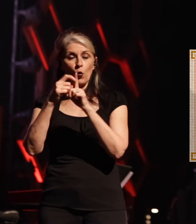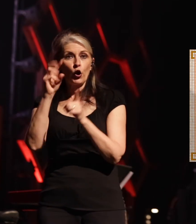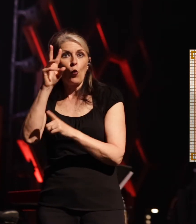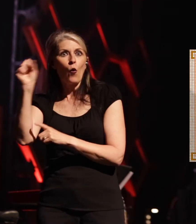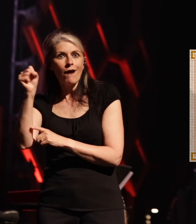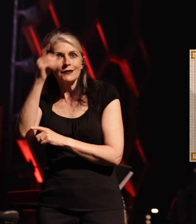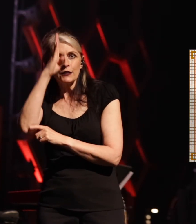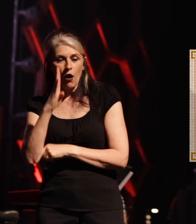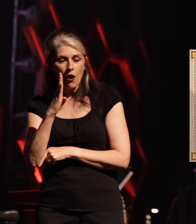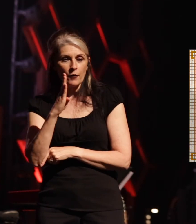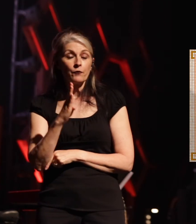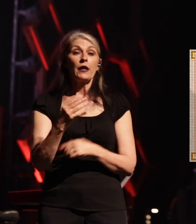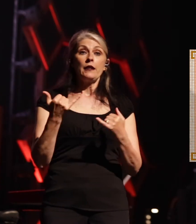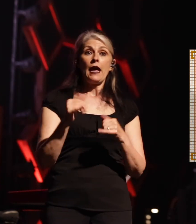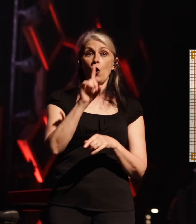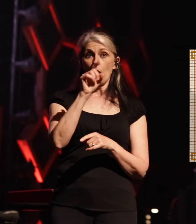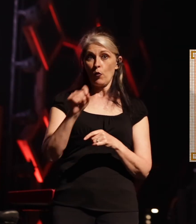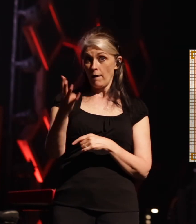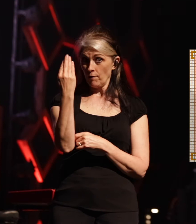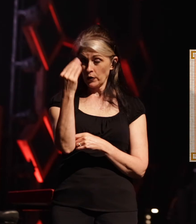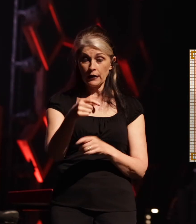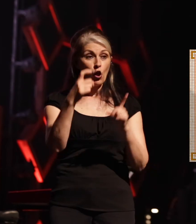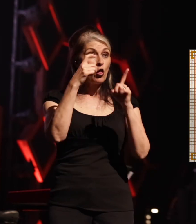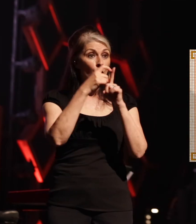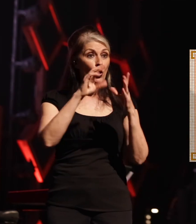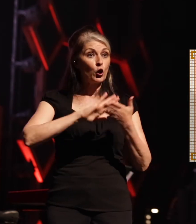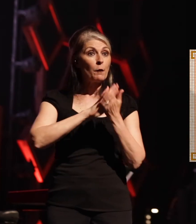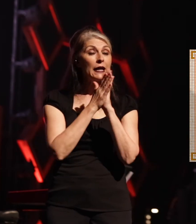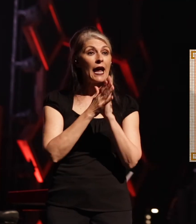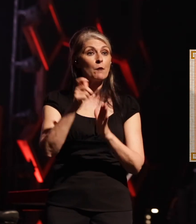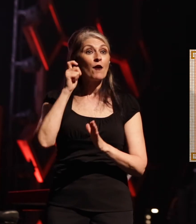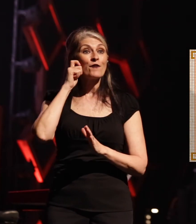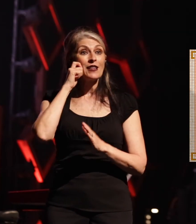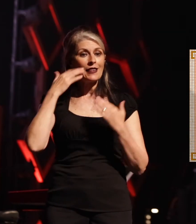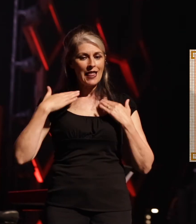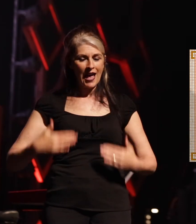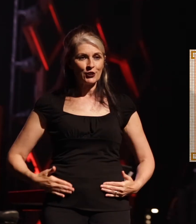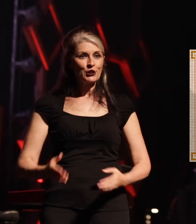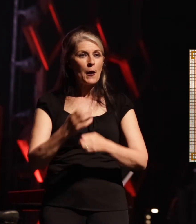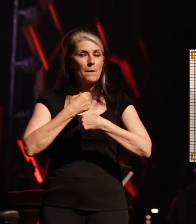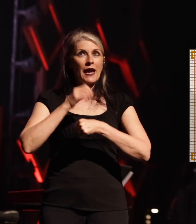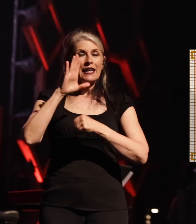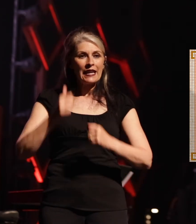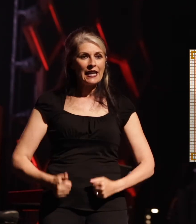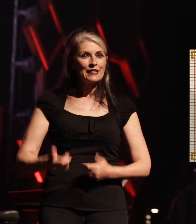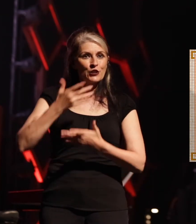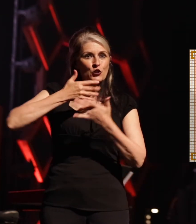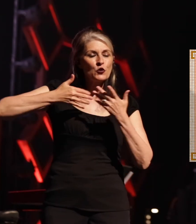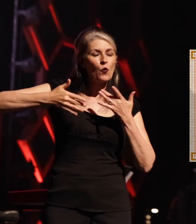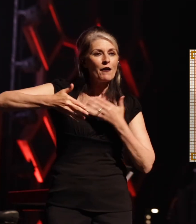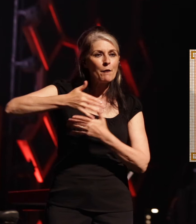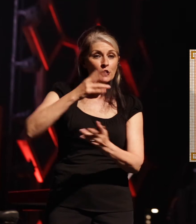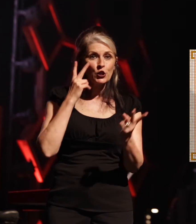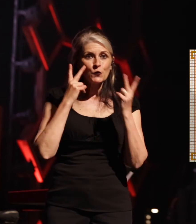says, "The Word became flesh and made his dwelling among us, that we've seen his glory, the glory of the one and only